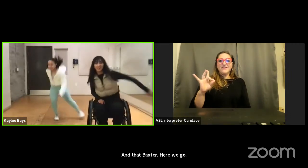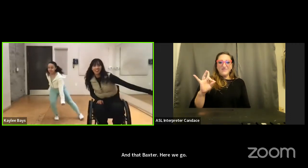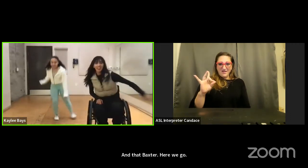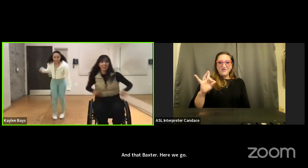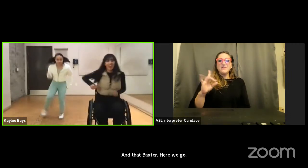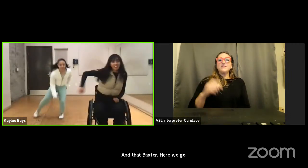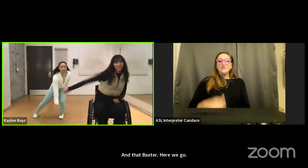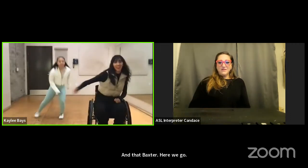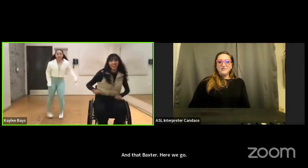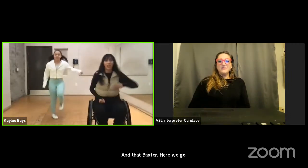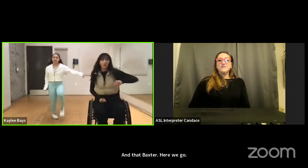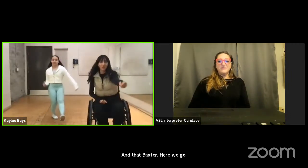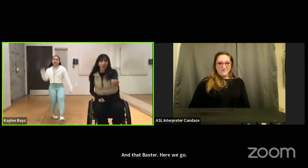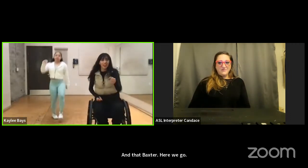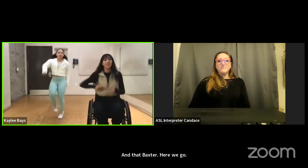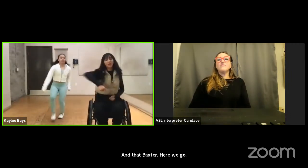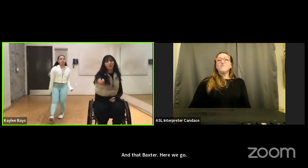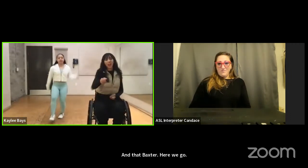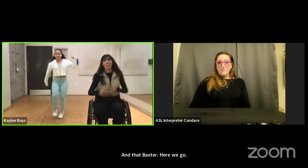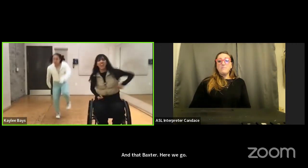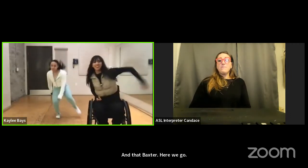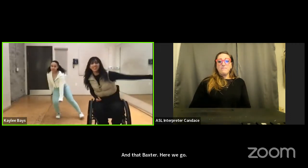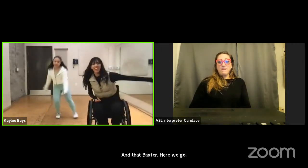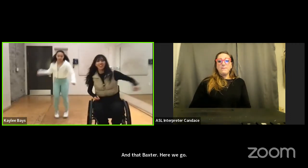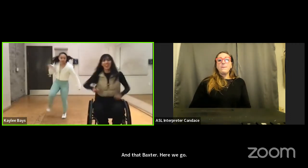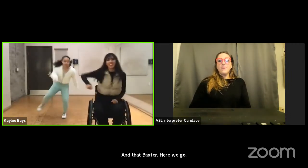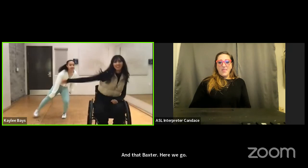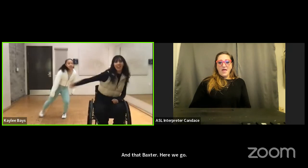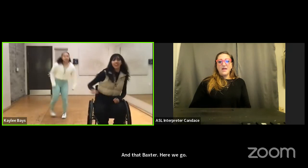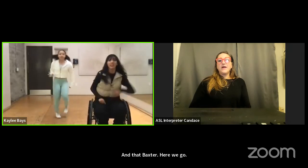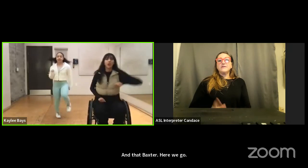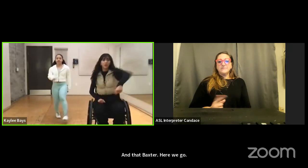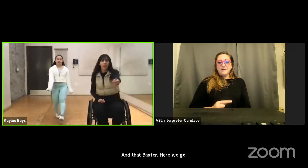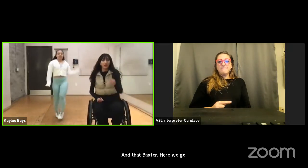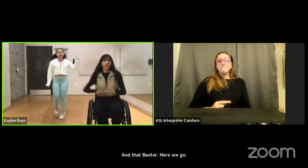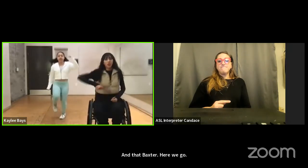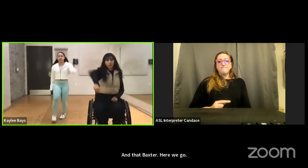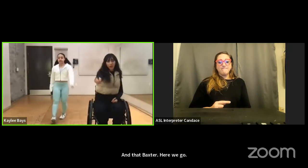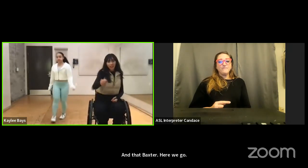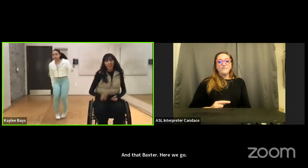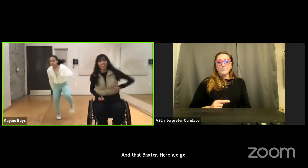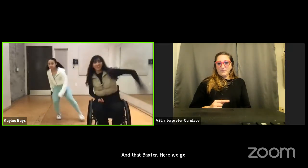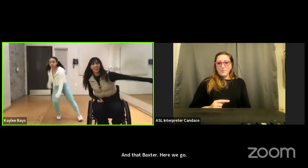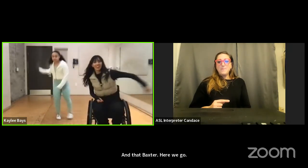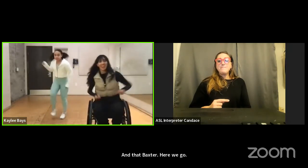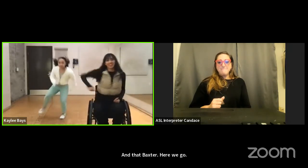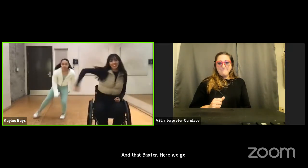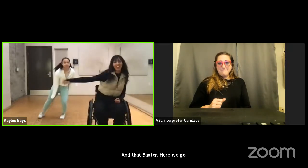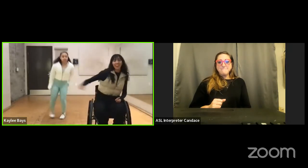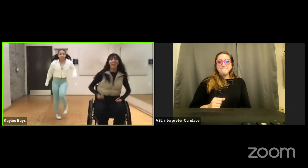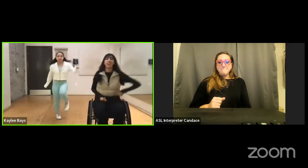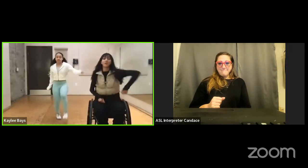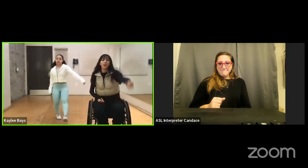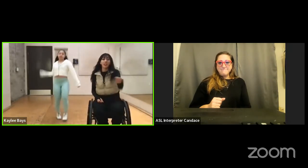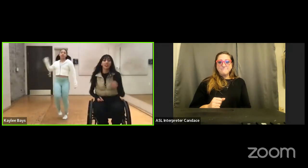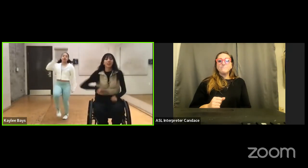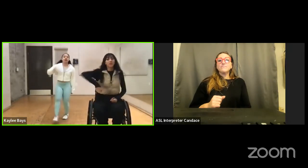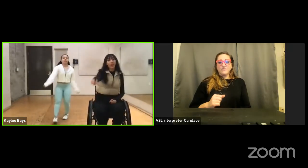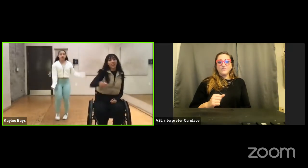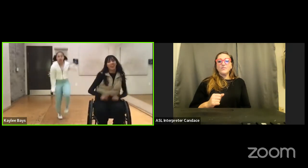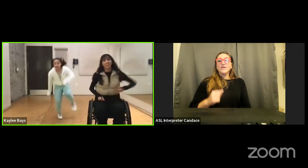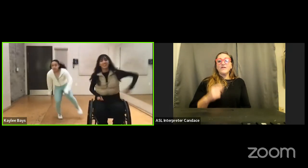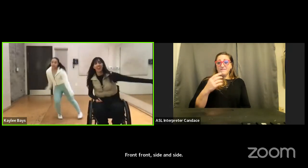front, side, and side. Front, front, and side, and side. Front, front, and side, and side. And